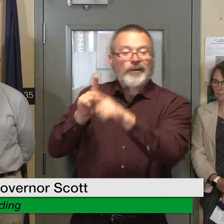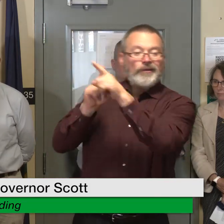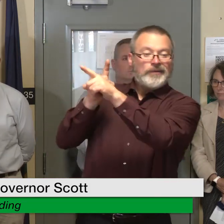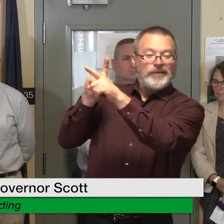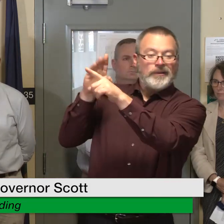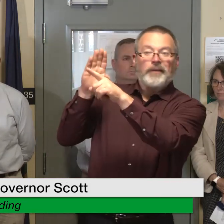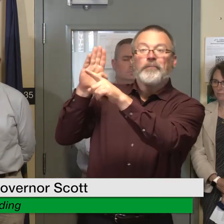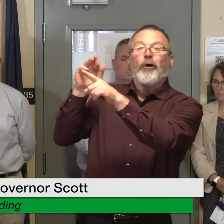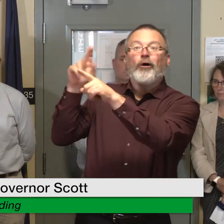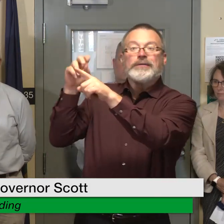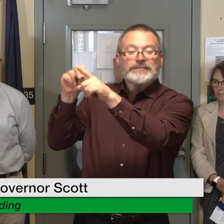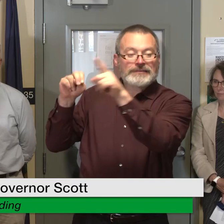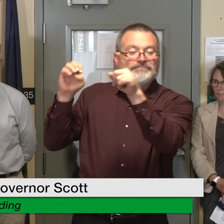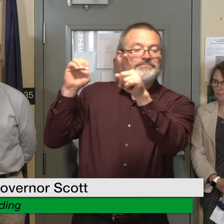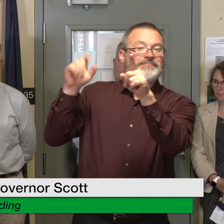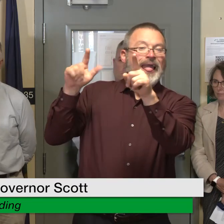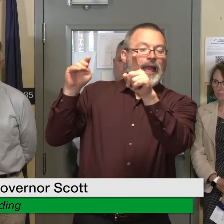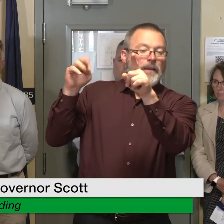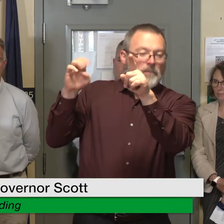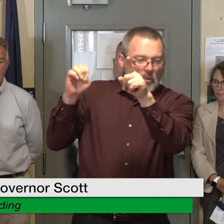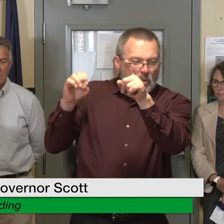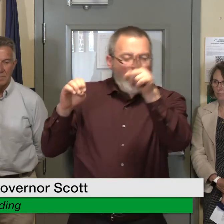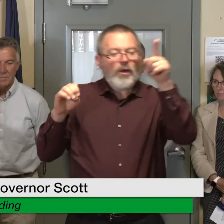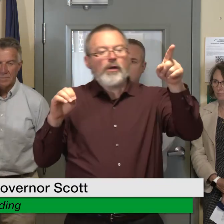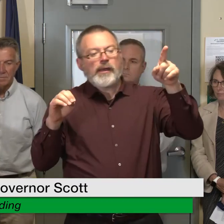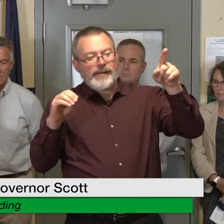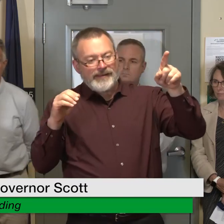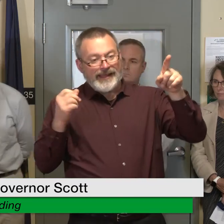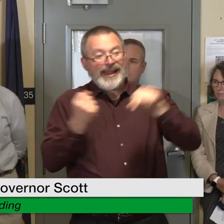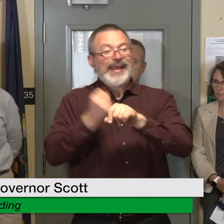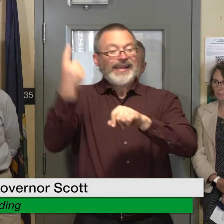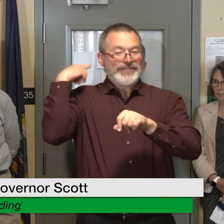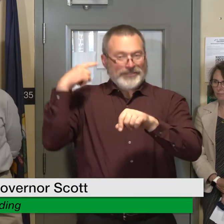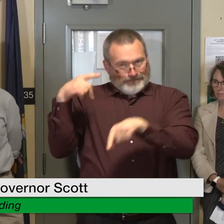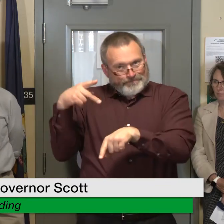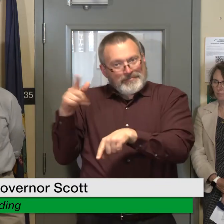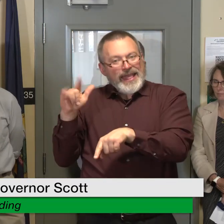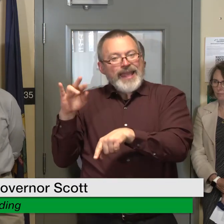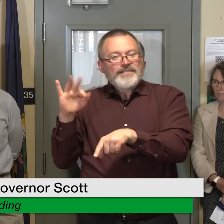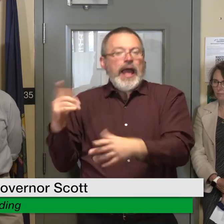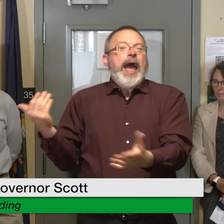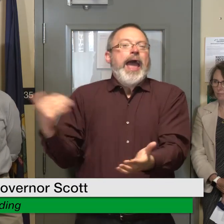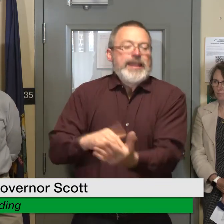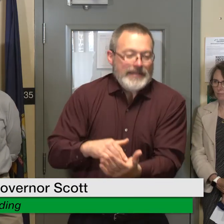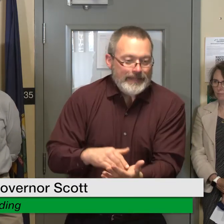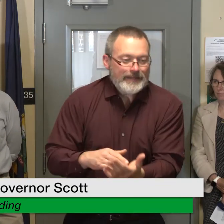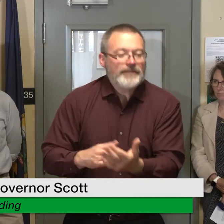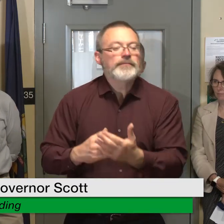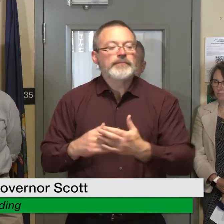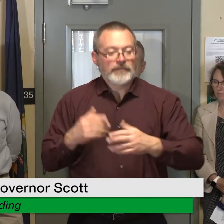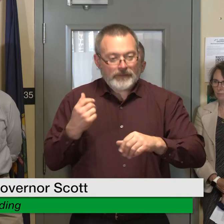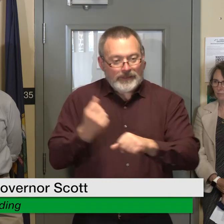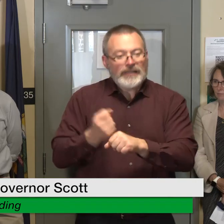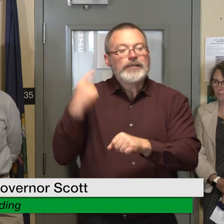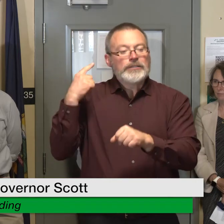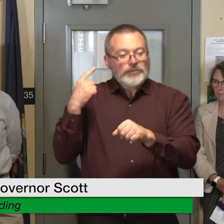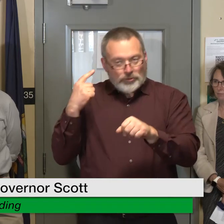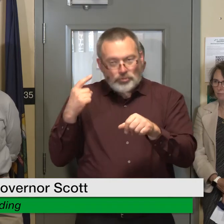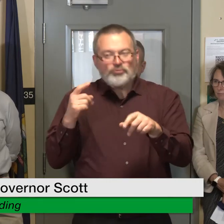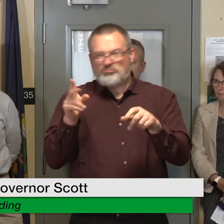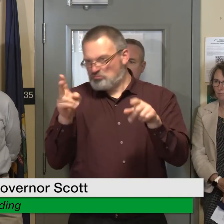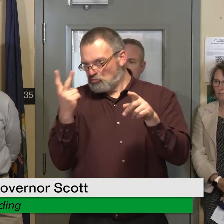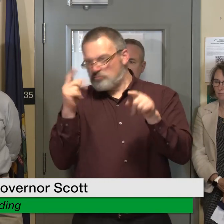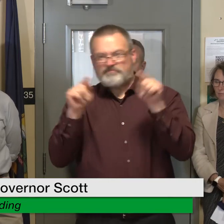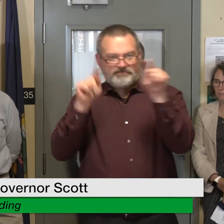many areas of concern from last summer in Plainfield that appear to have reactivated as a result of last week's rain. There are